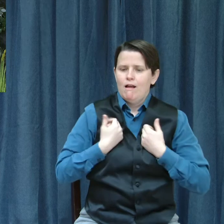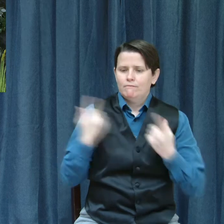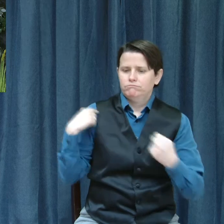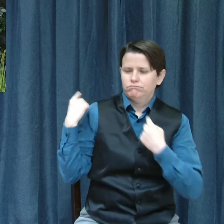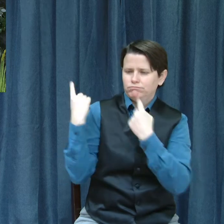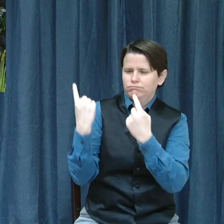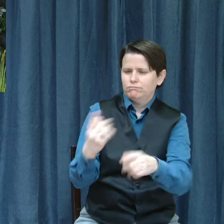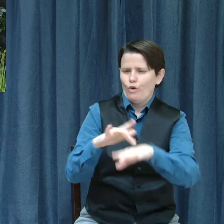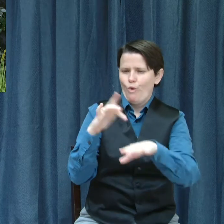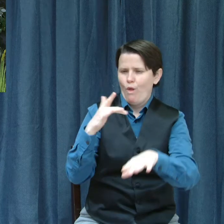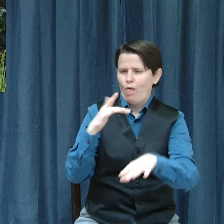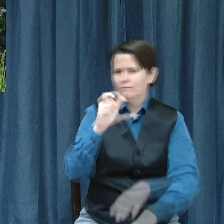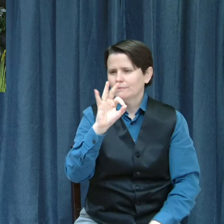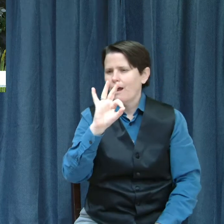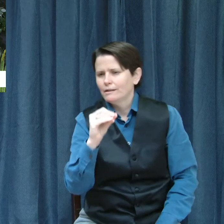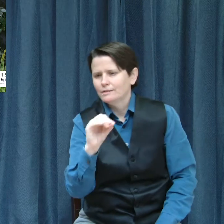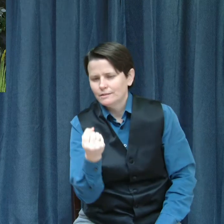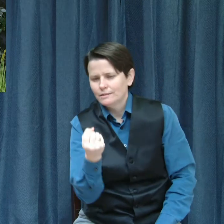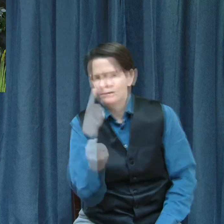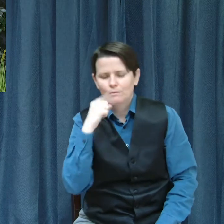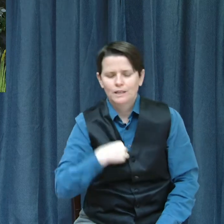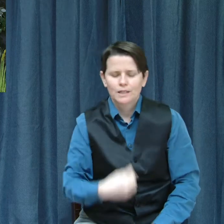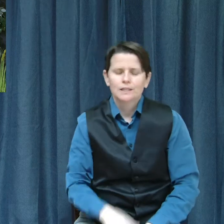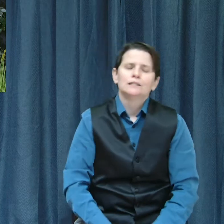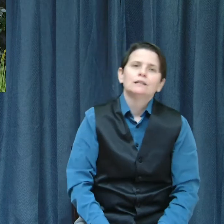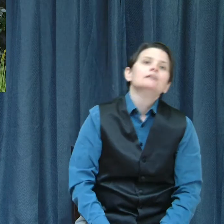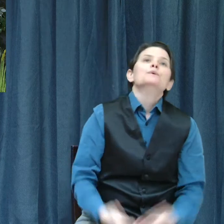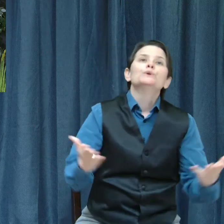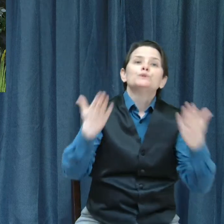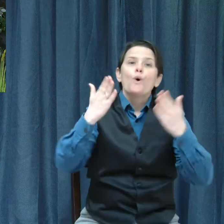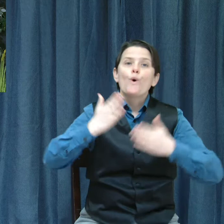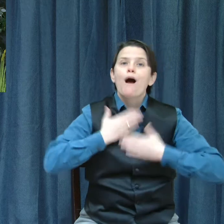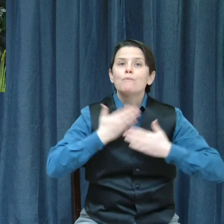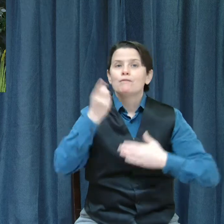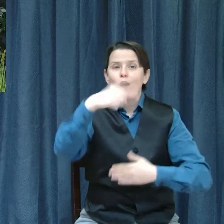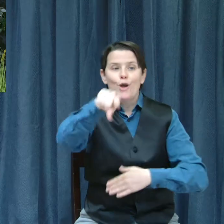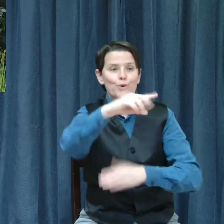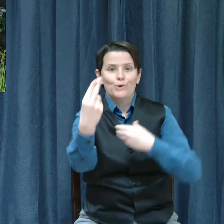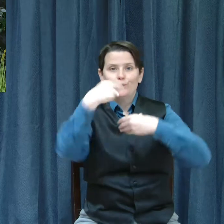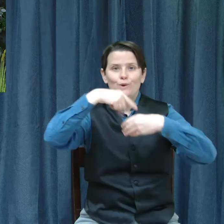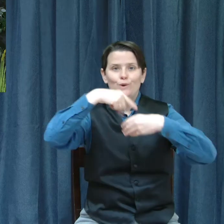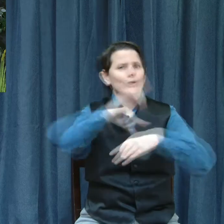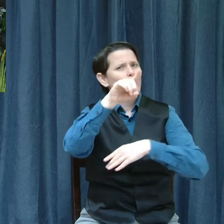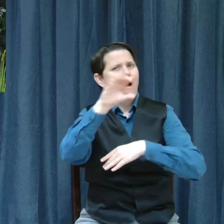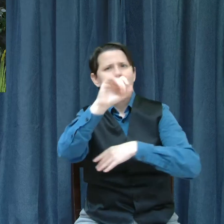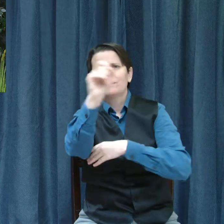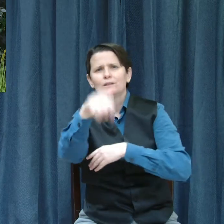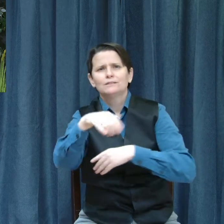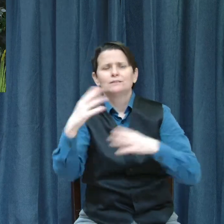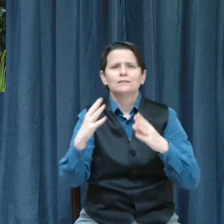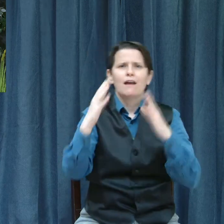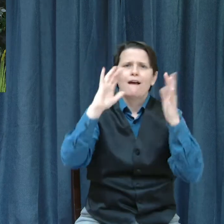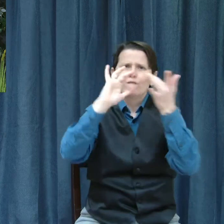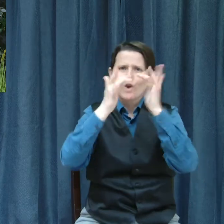90s. So anyway, we're so glad that you're here joining us here today. We are 100% virtual, so we have a couple of